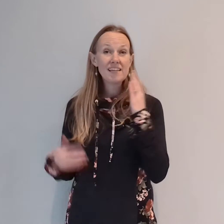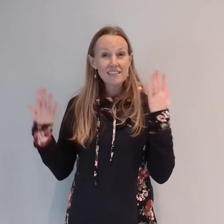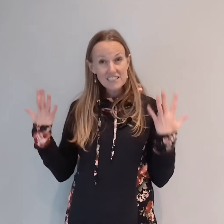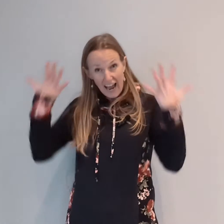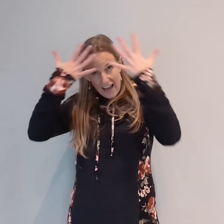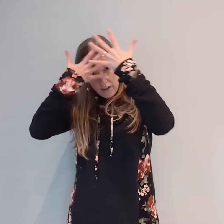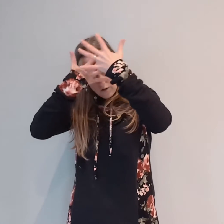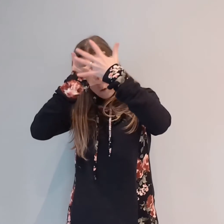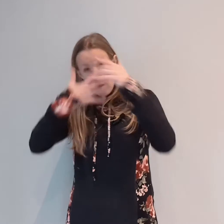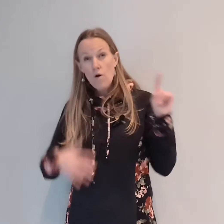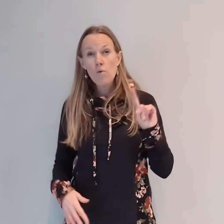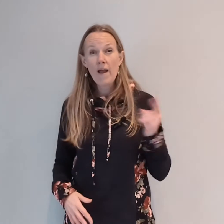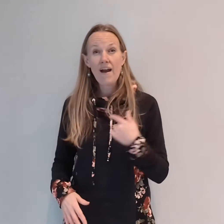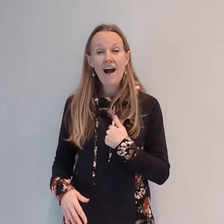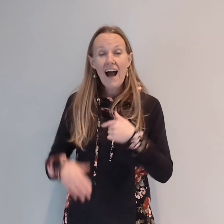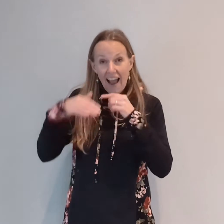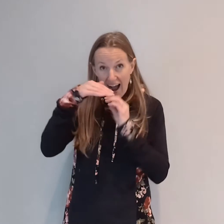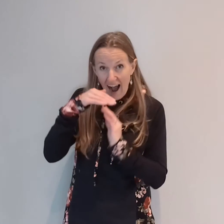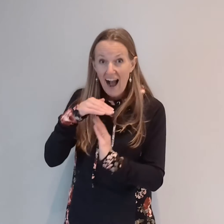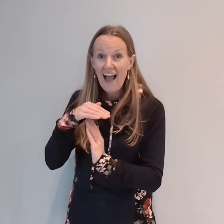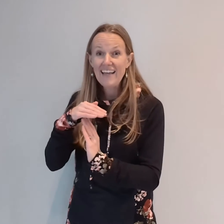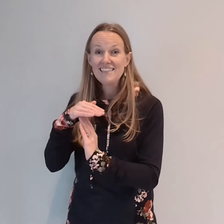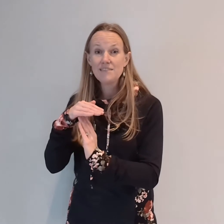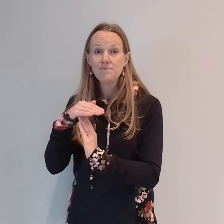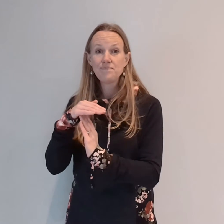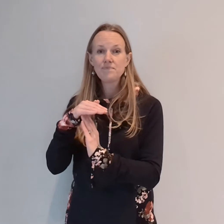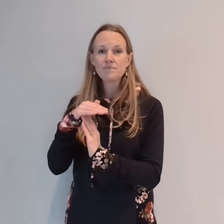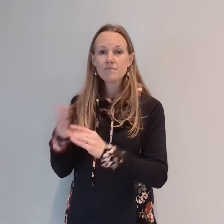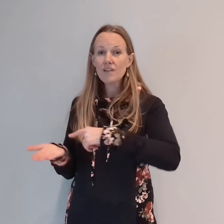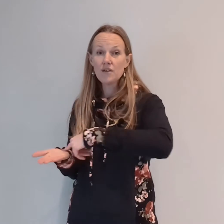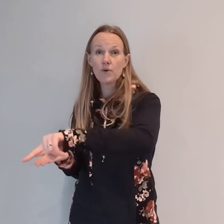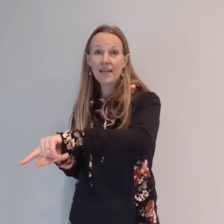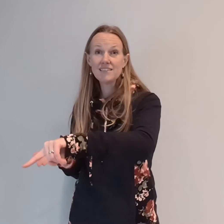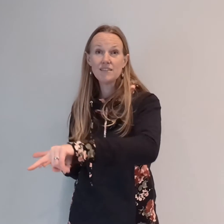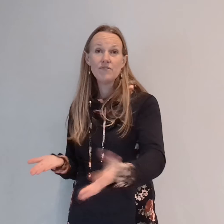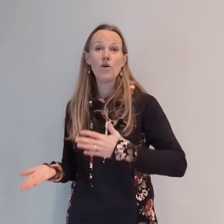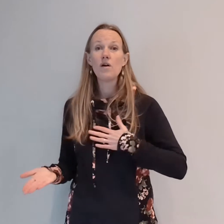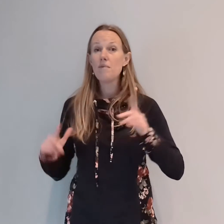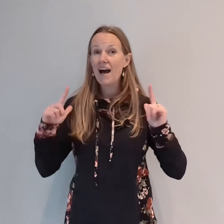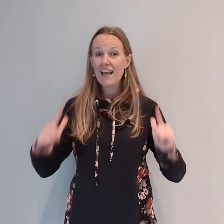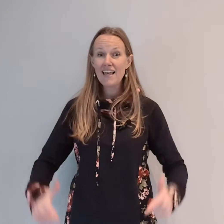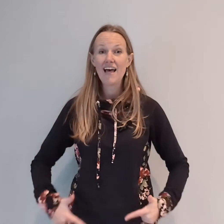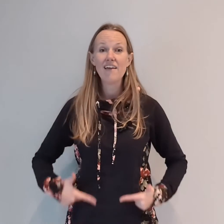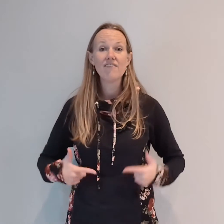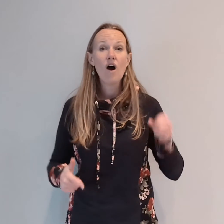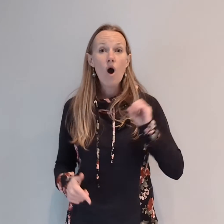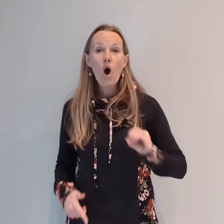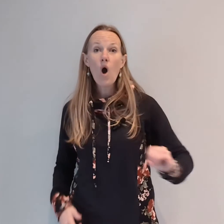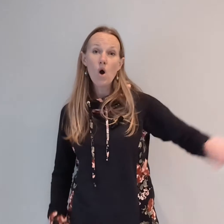the shadow where I hide, the ransom for my life.